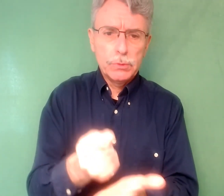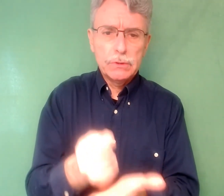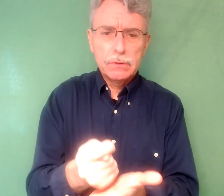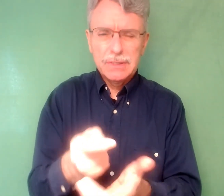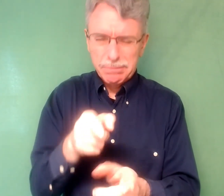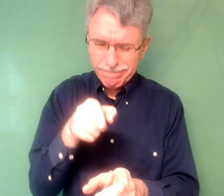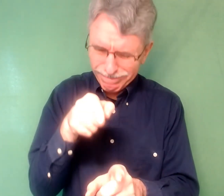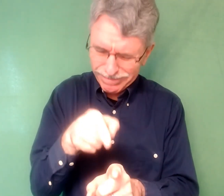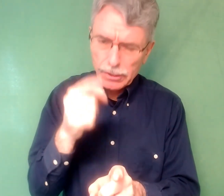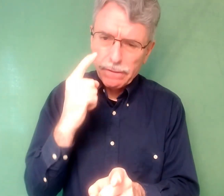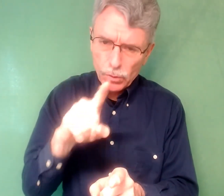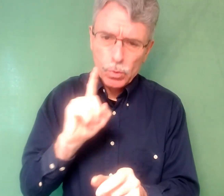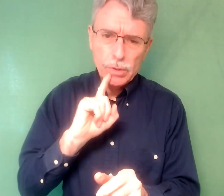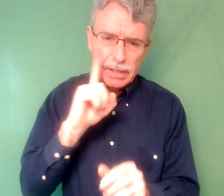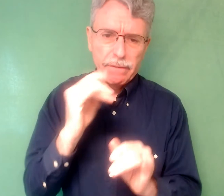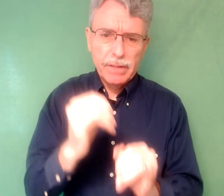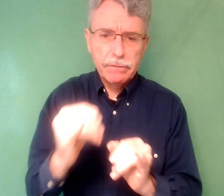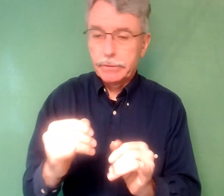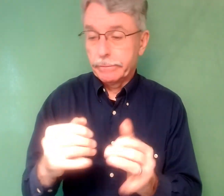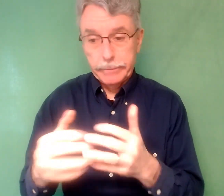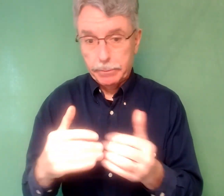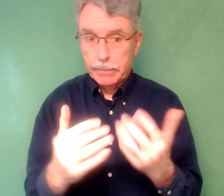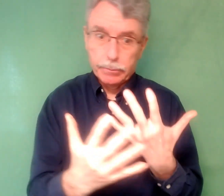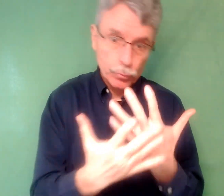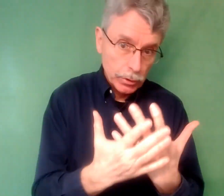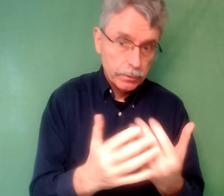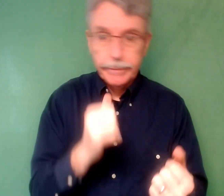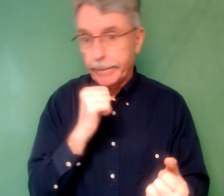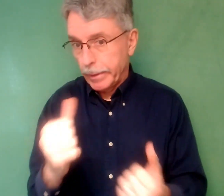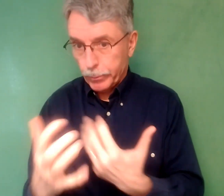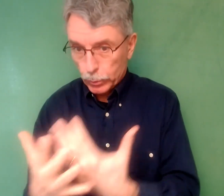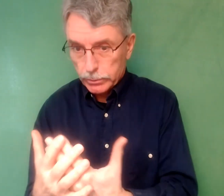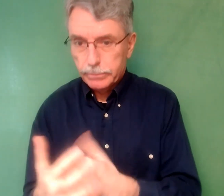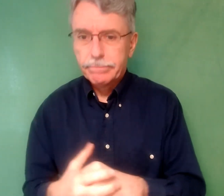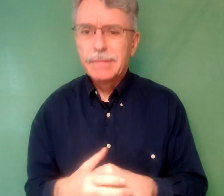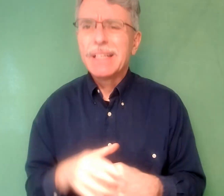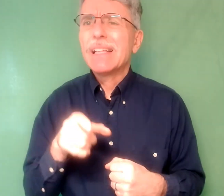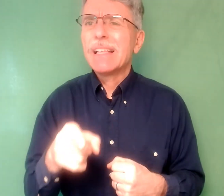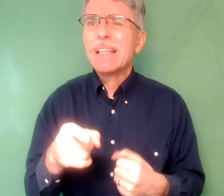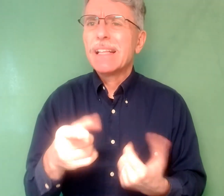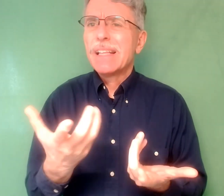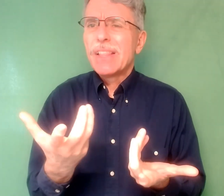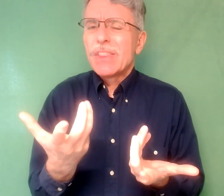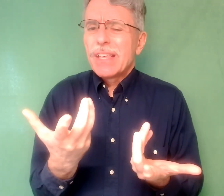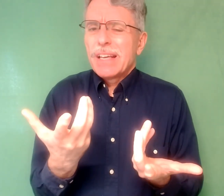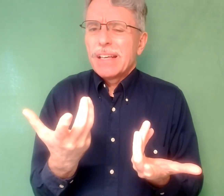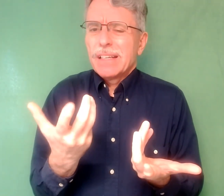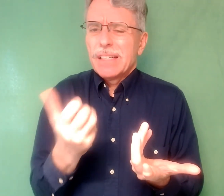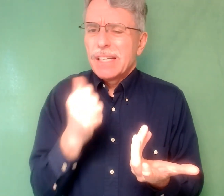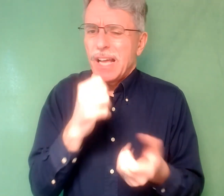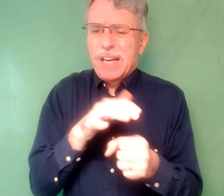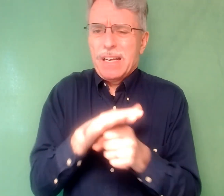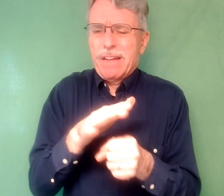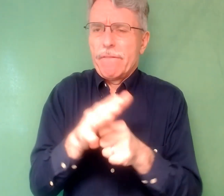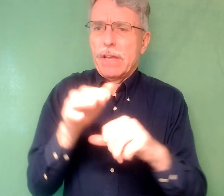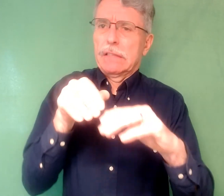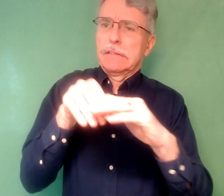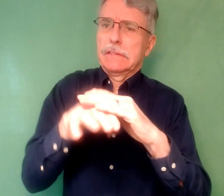of substance abuse within the general population. The authors discuss the importance of conducting appropriate assessments and